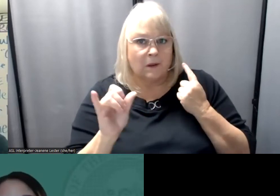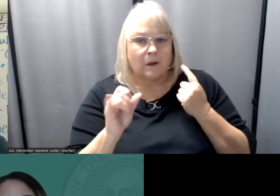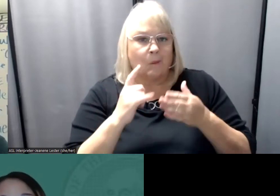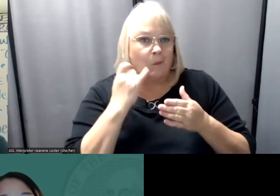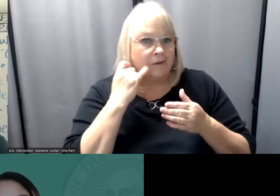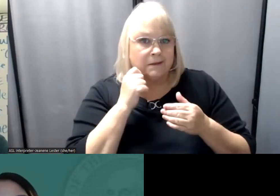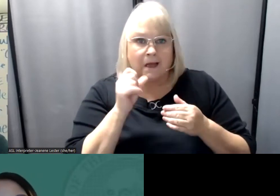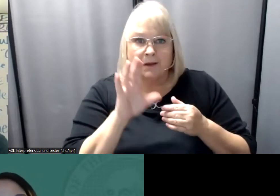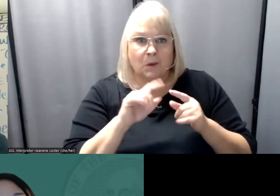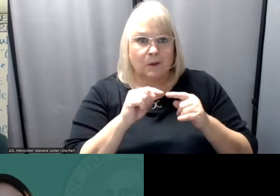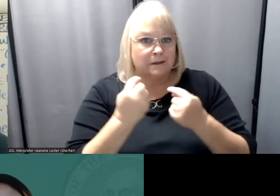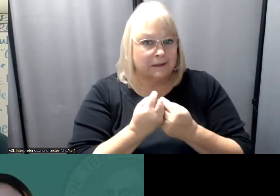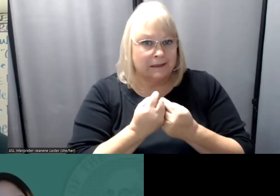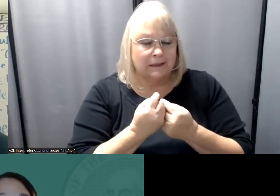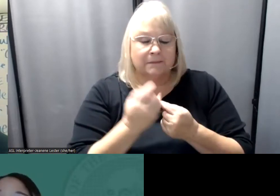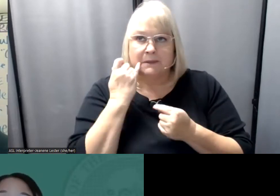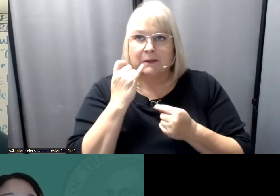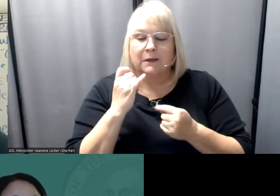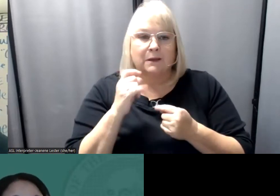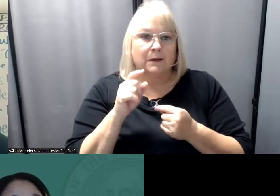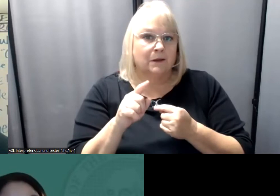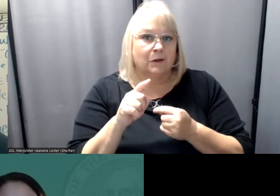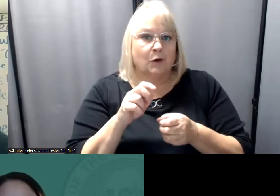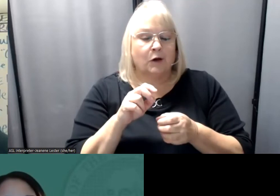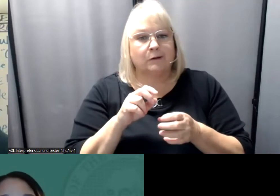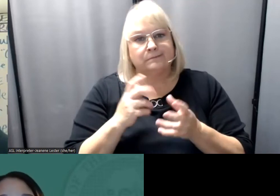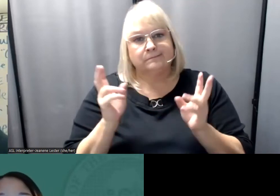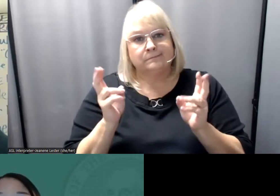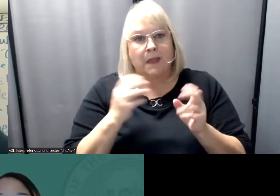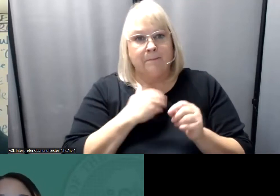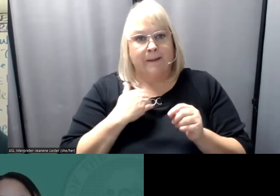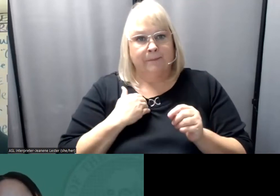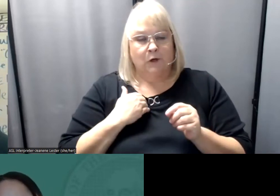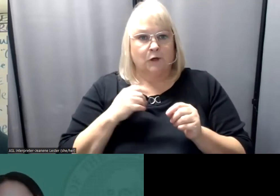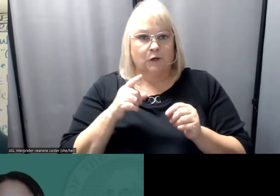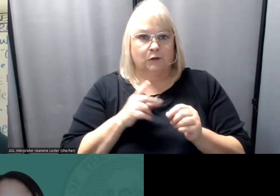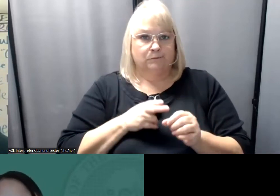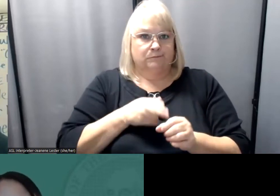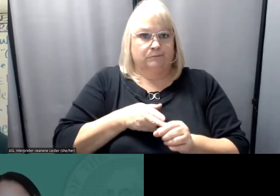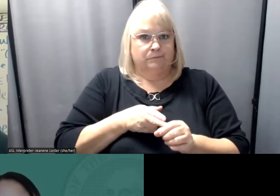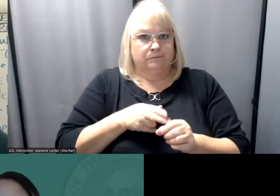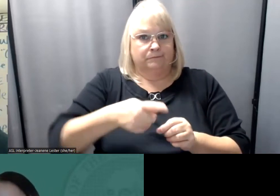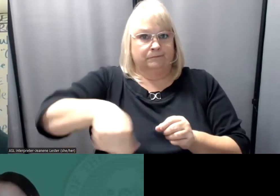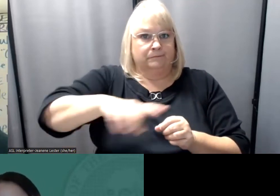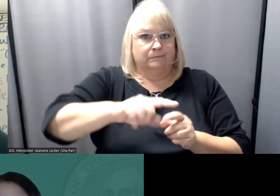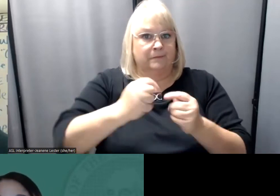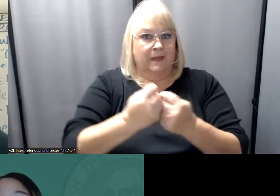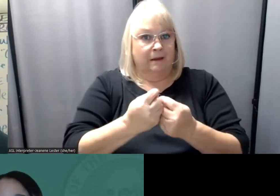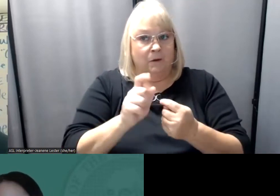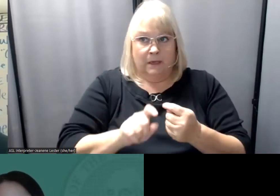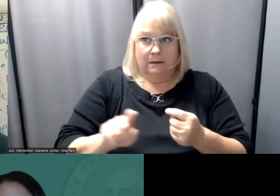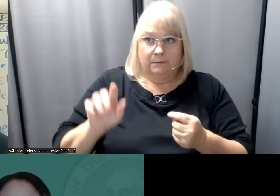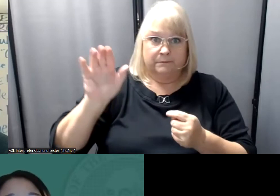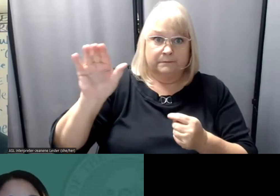you're dealing with? Say you're an external member to an organization coming in. Do we need to go to the managers of that team